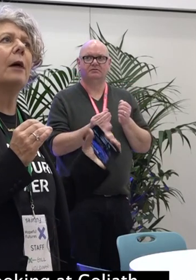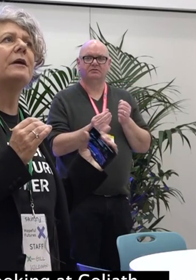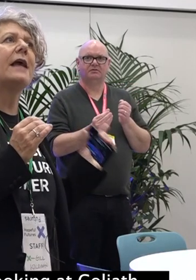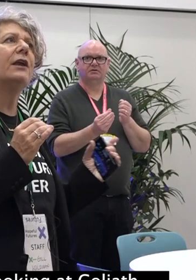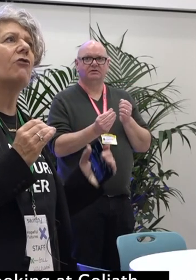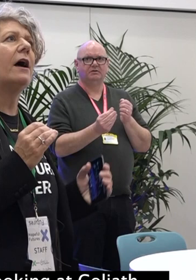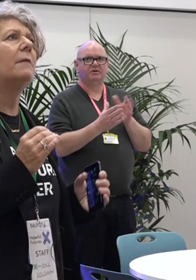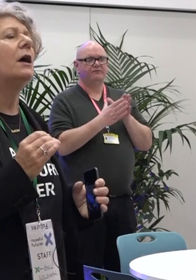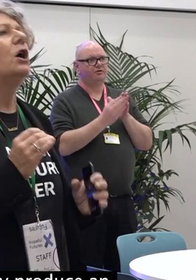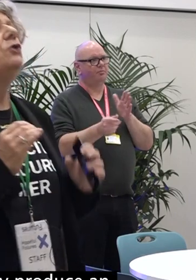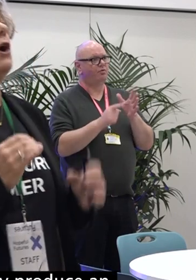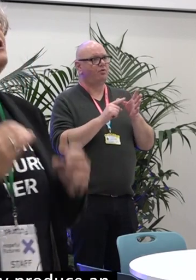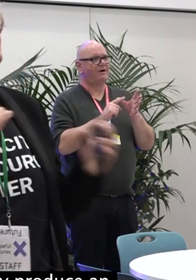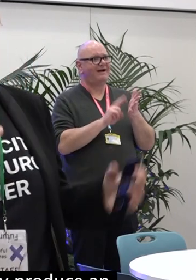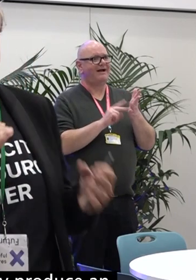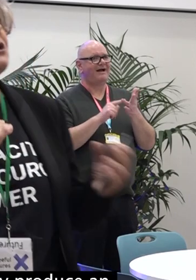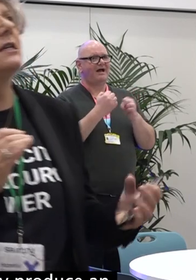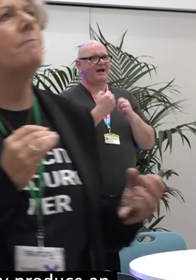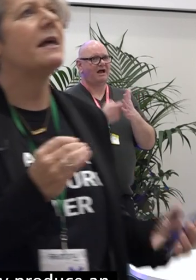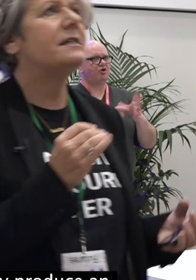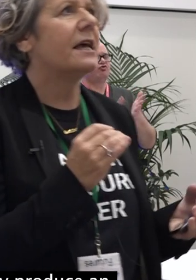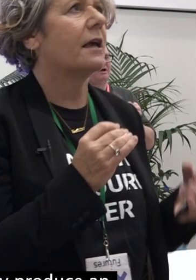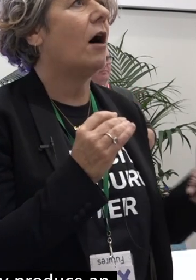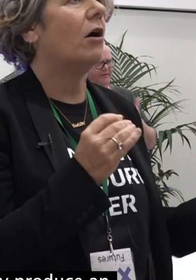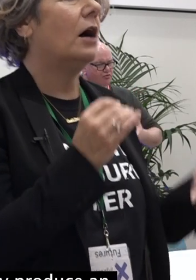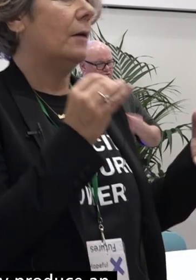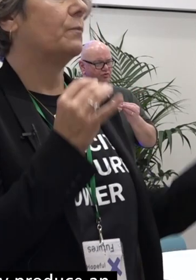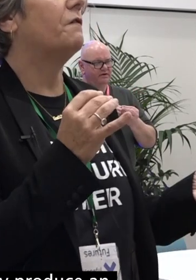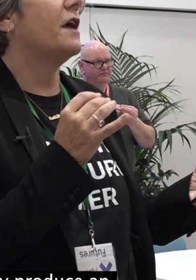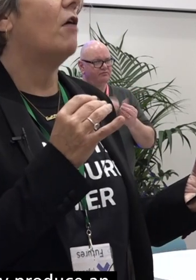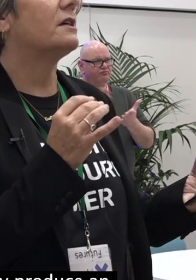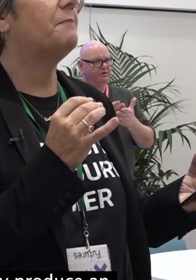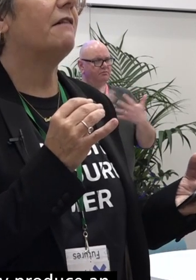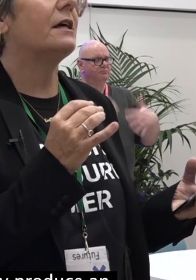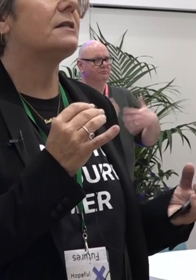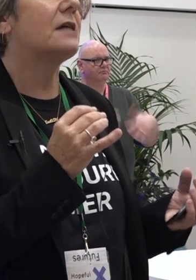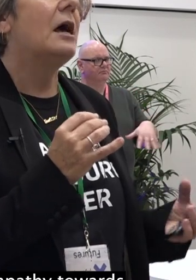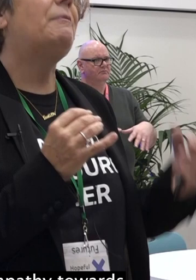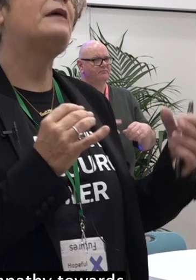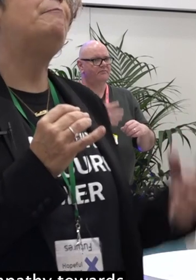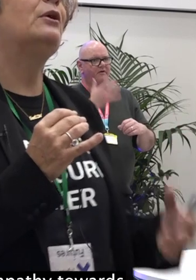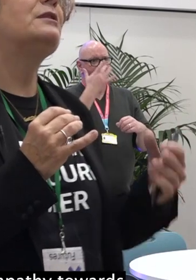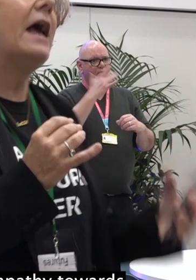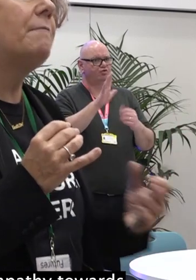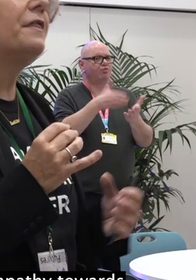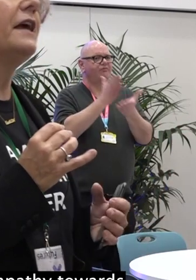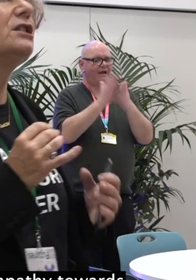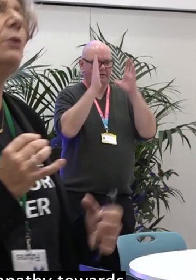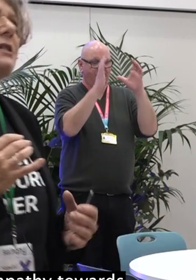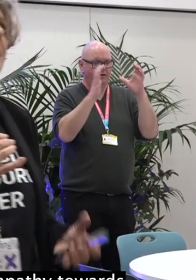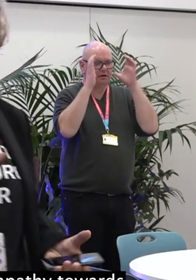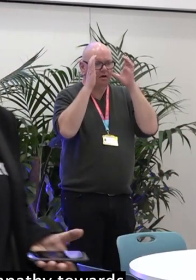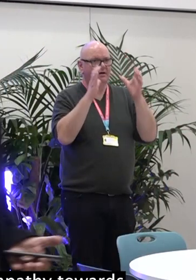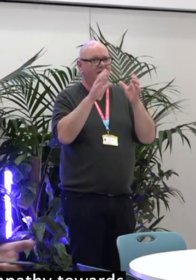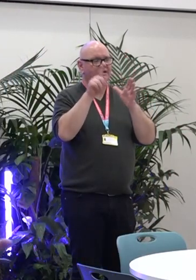by the company Anagram, not only do they produce an amazing VR experience, but they build empathy